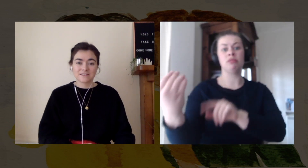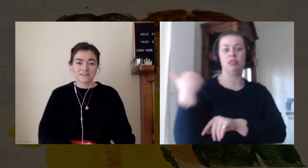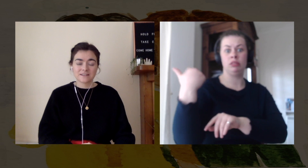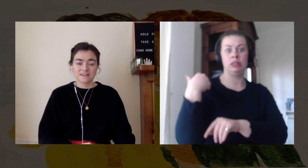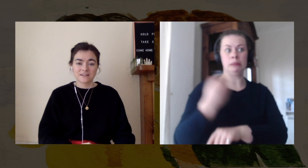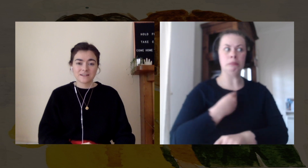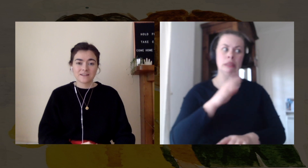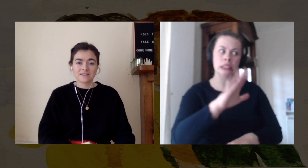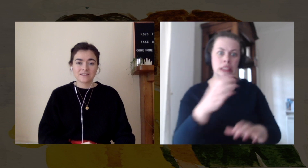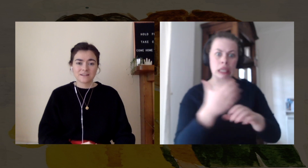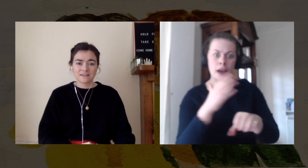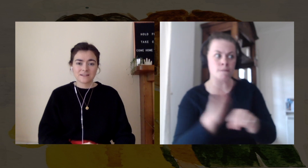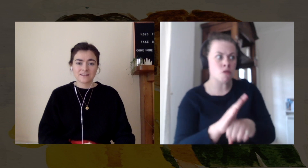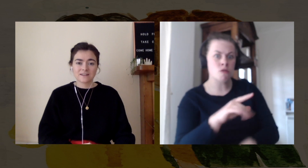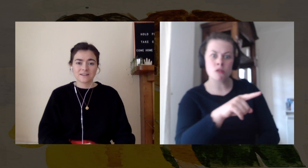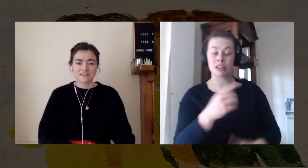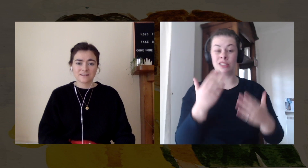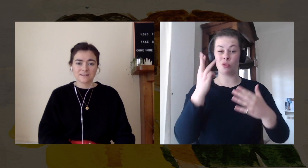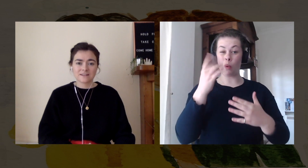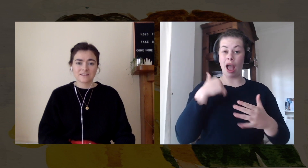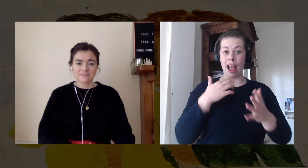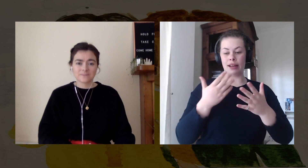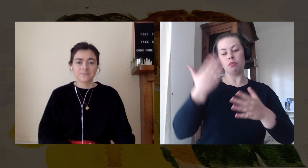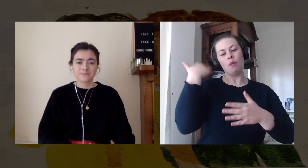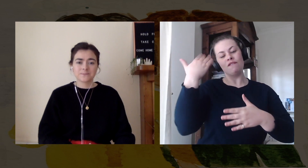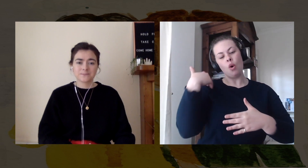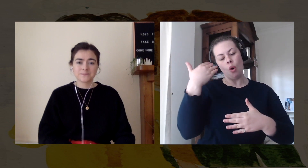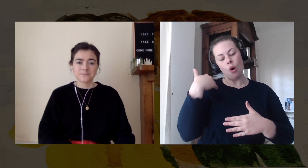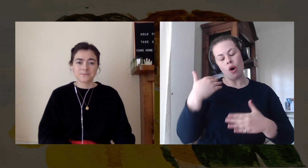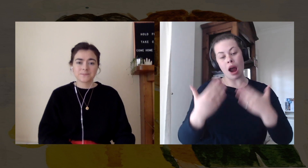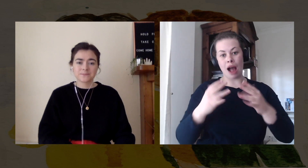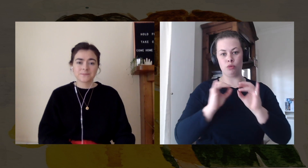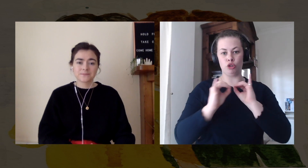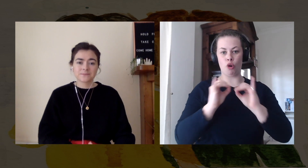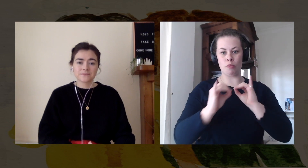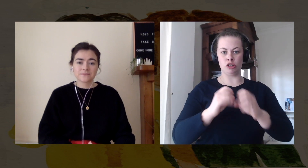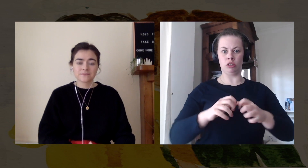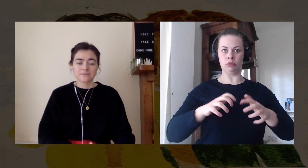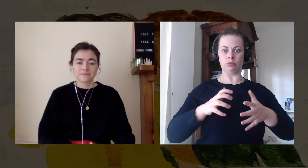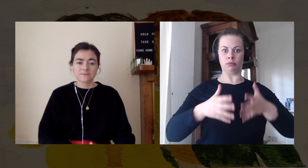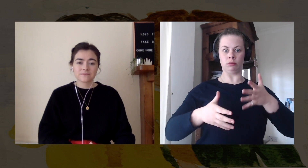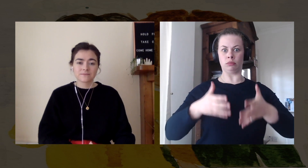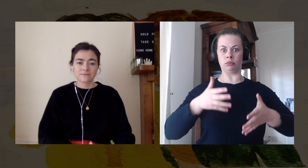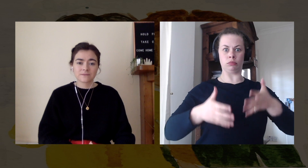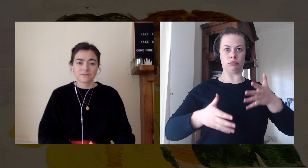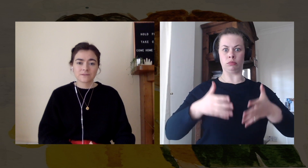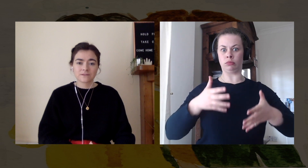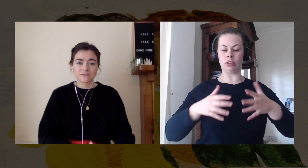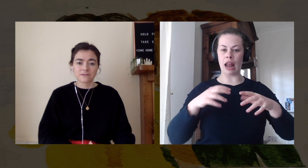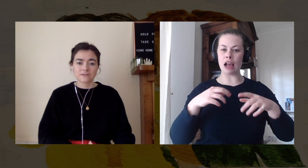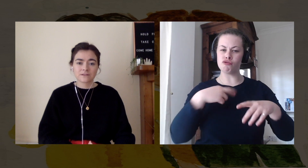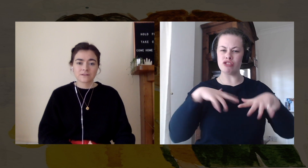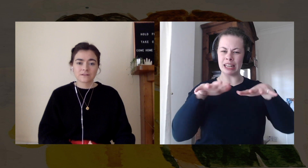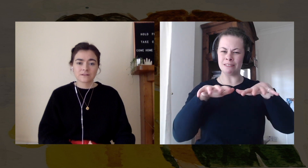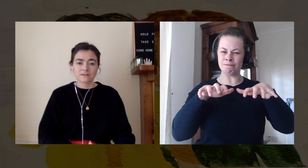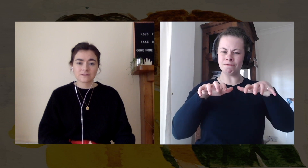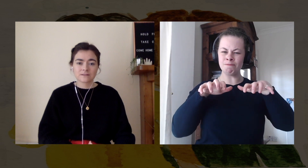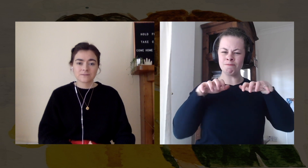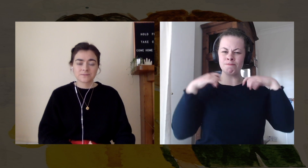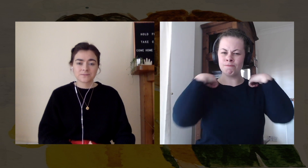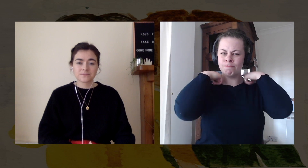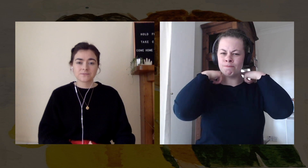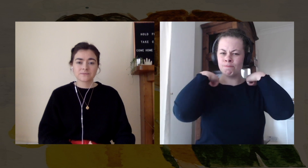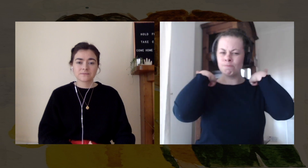interpret, I've changed my style, but how I interpreted before into sign, my shoulders would always be so tight the whole time, and part of it